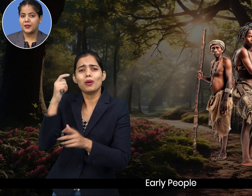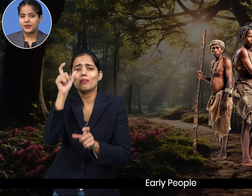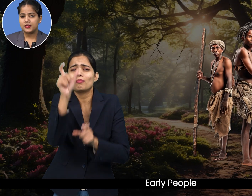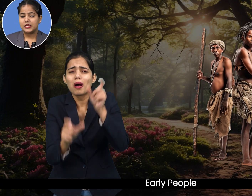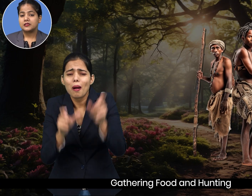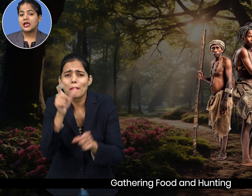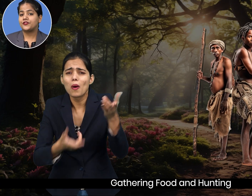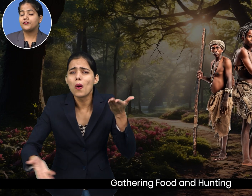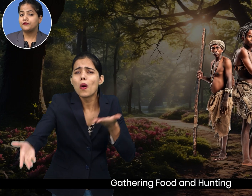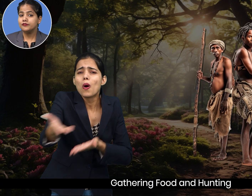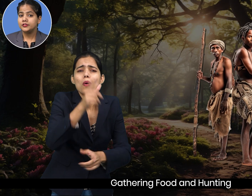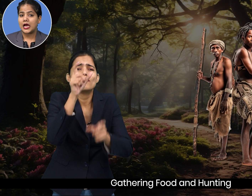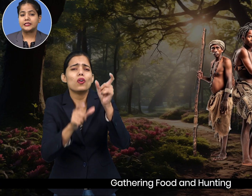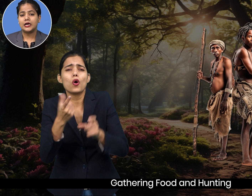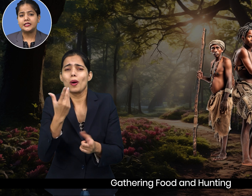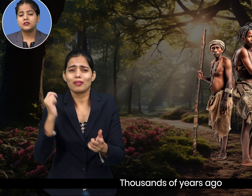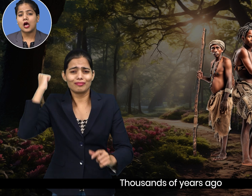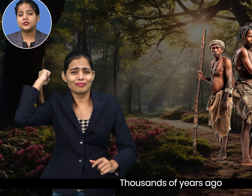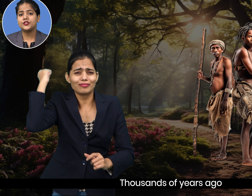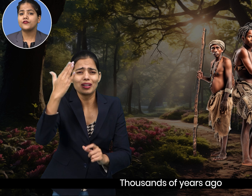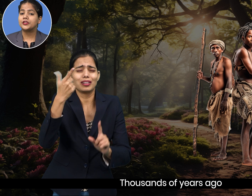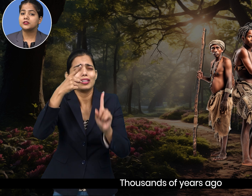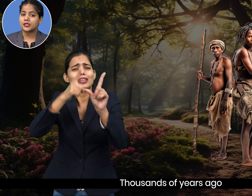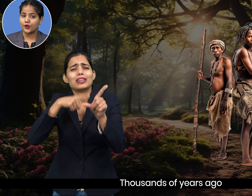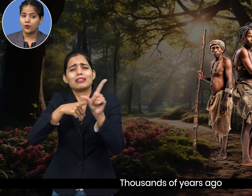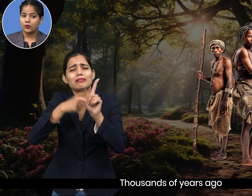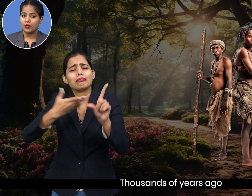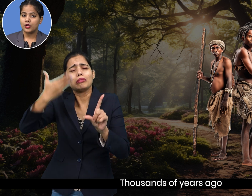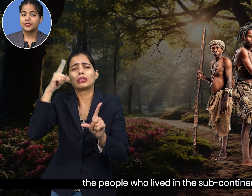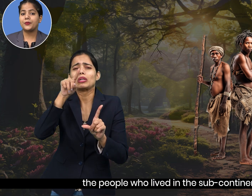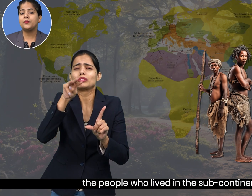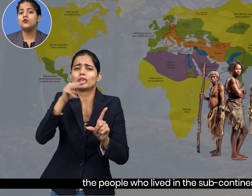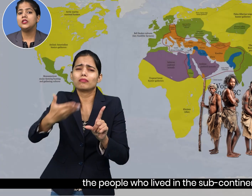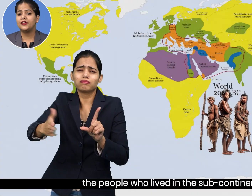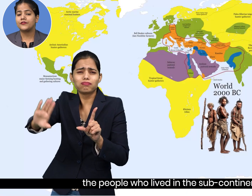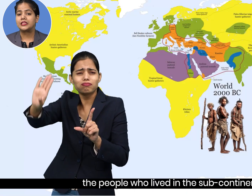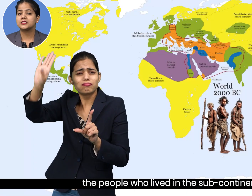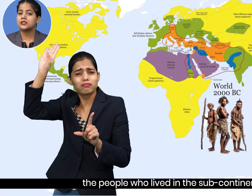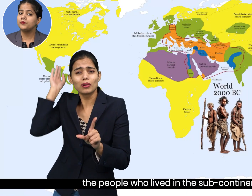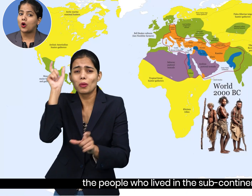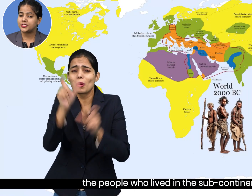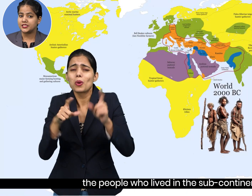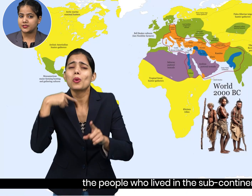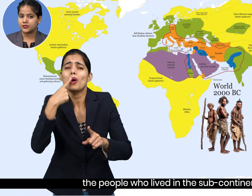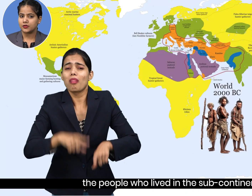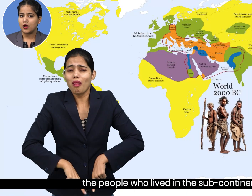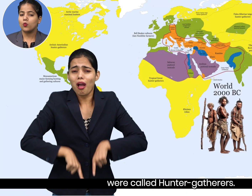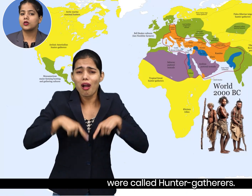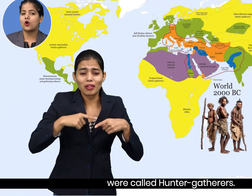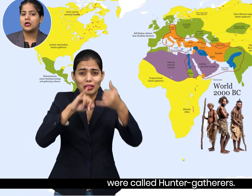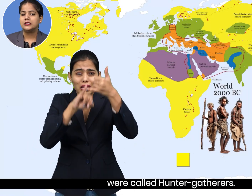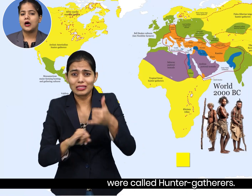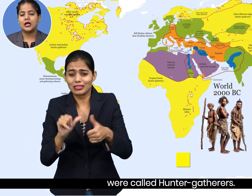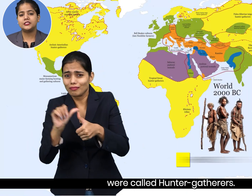Early people gathering food and hunting thousands of years ago, the people who lived in the subcontinent